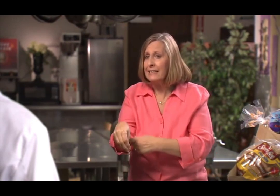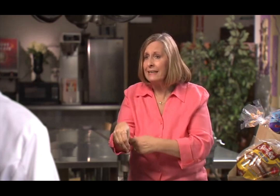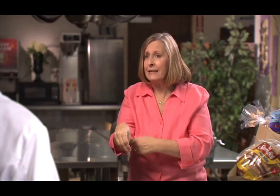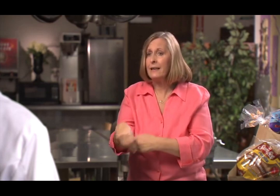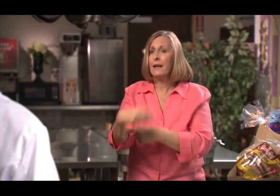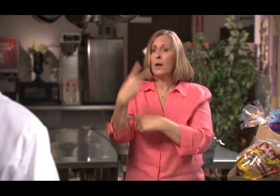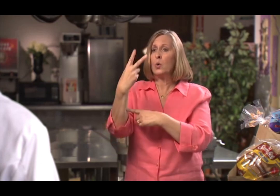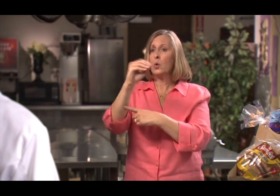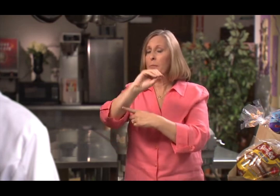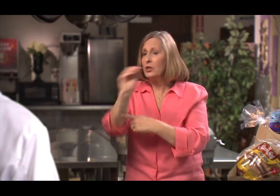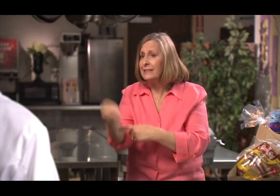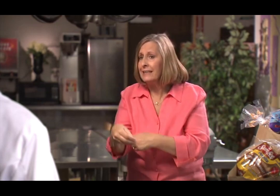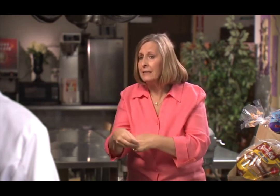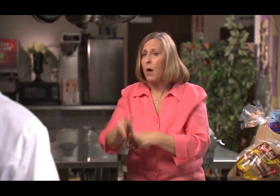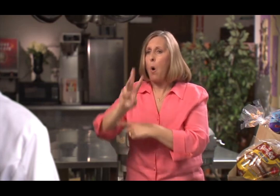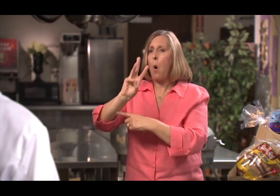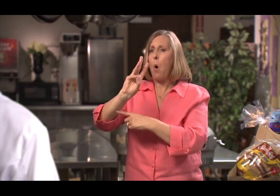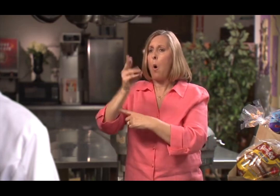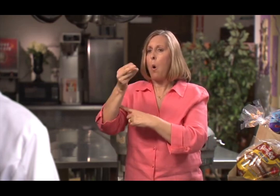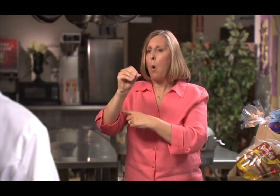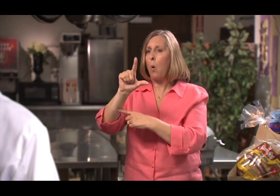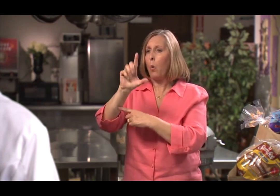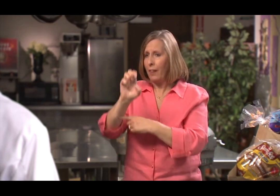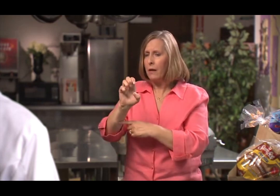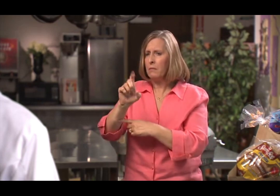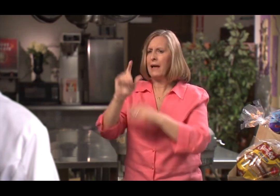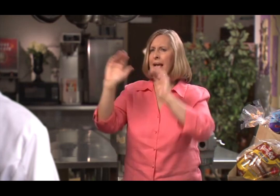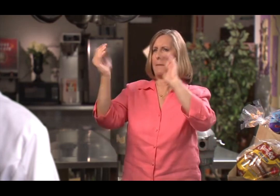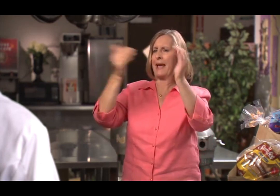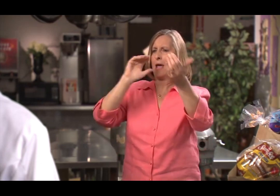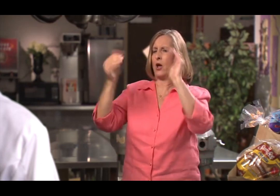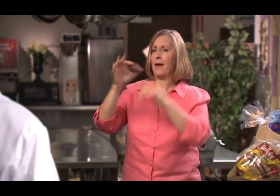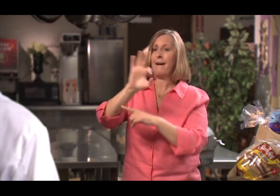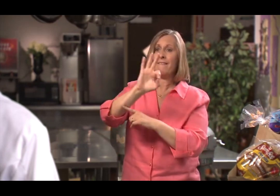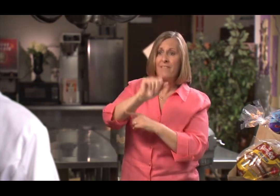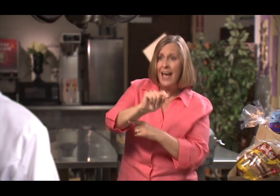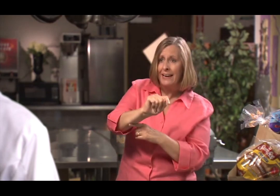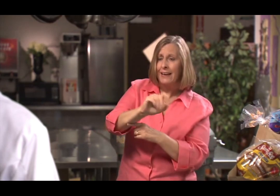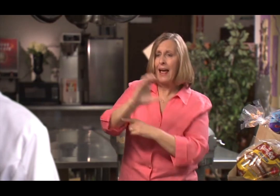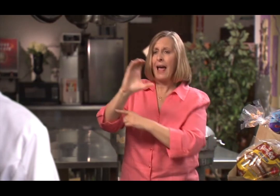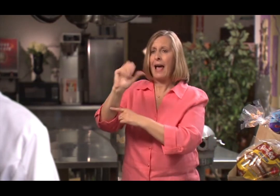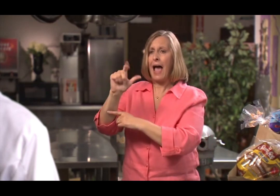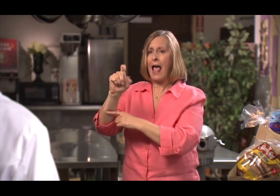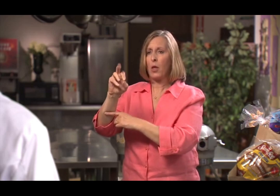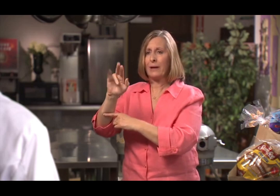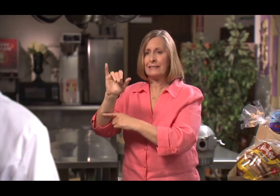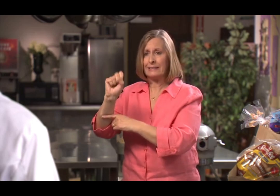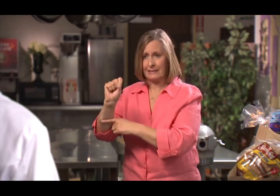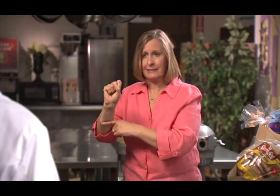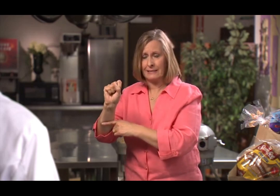1%, 2%, and whole milk, and compares the fat and calories of each.